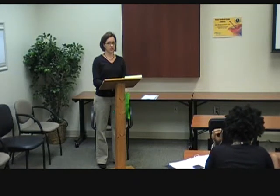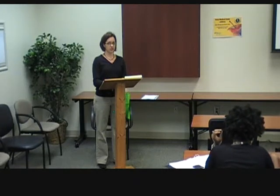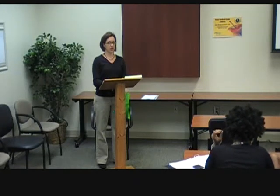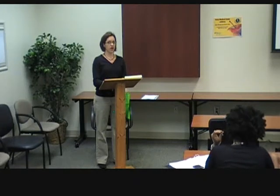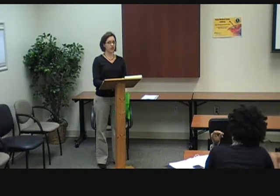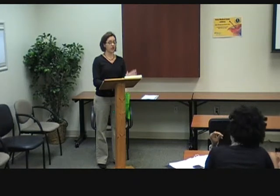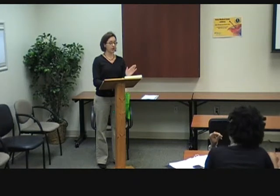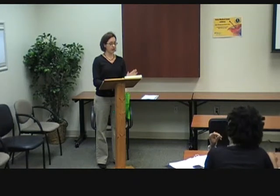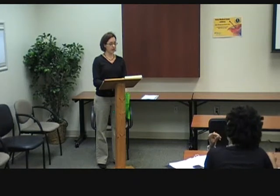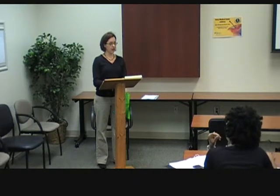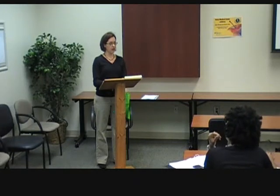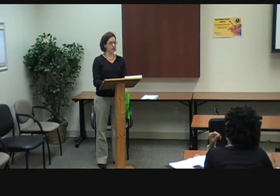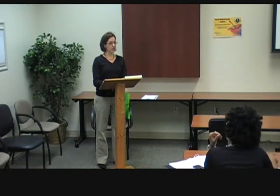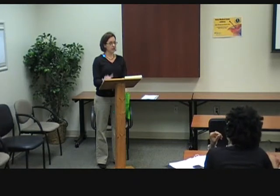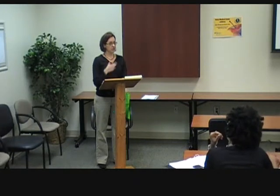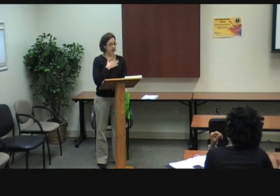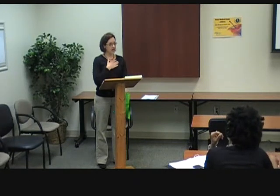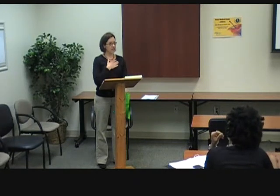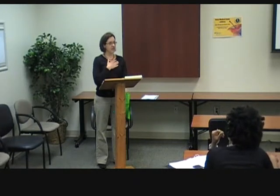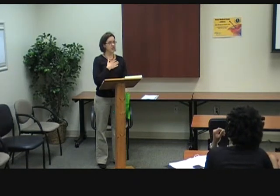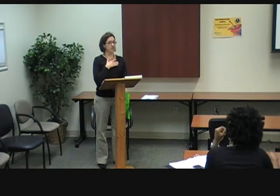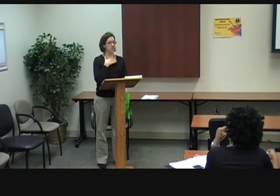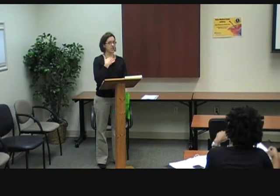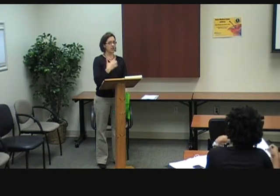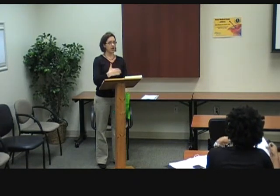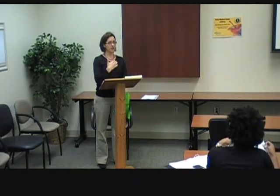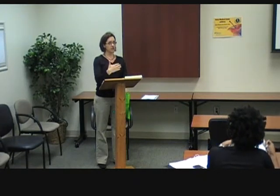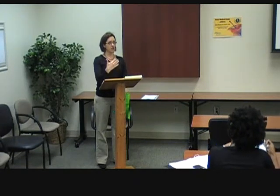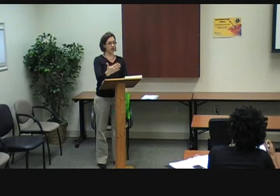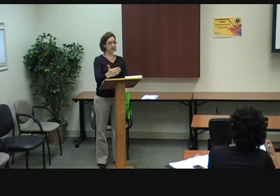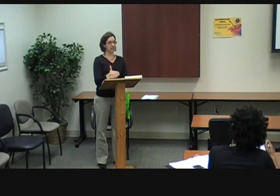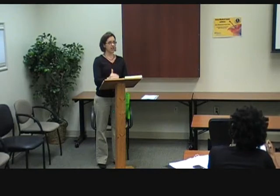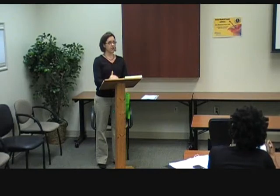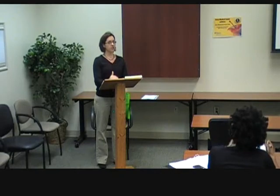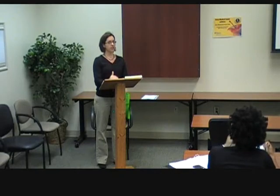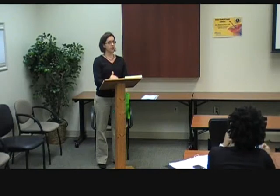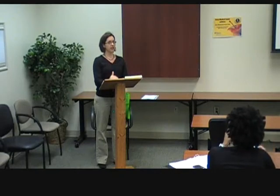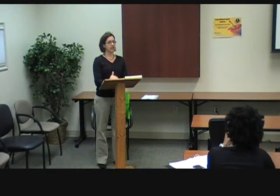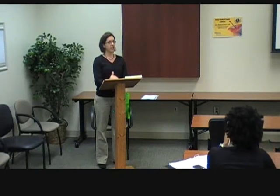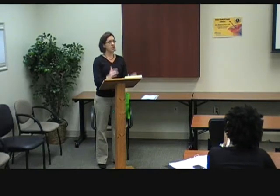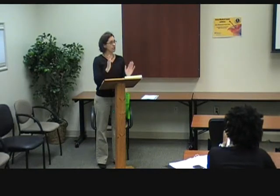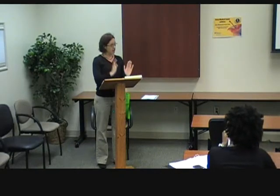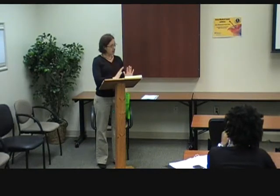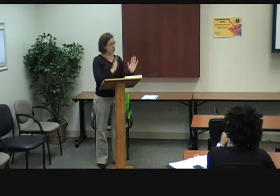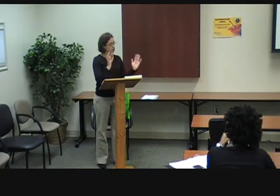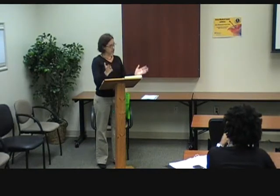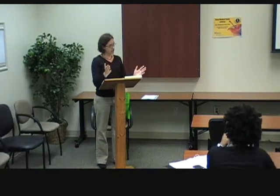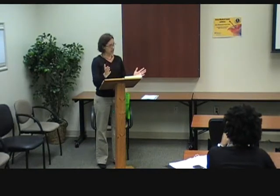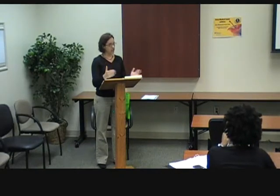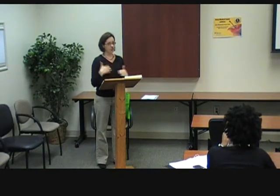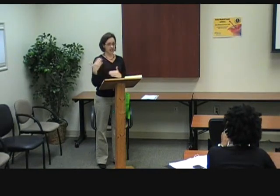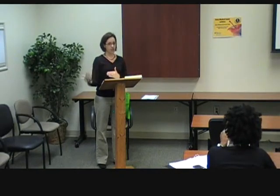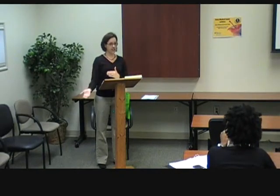was like, wow, you're coming along. Talking to me, she was like, you're coming so far in the language, but no matter how good you get, you'll never be